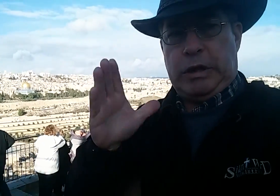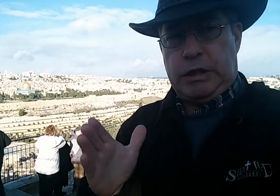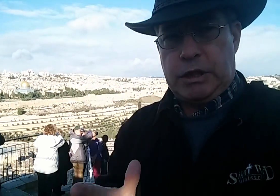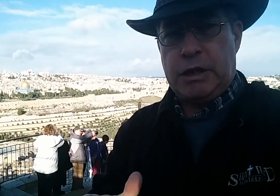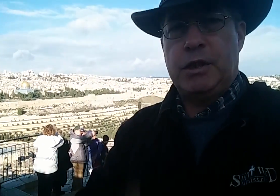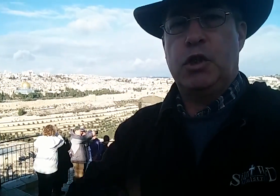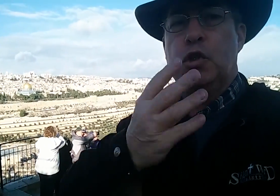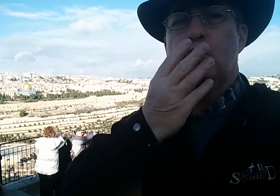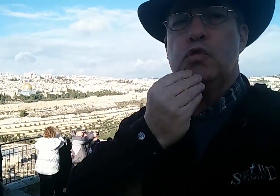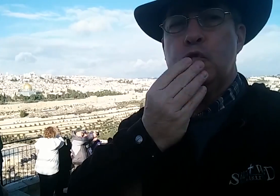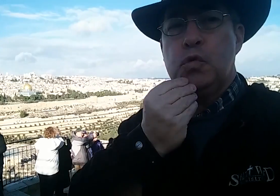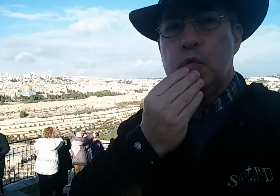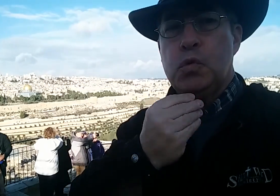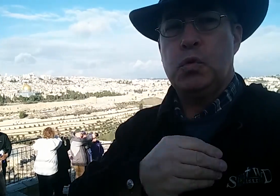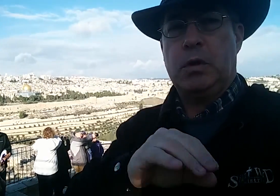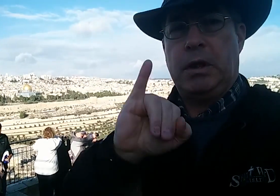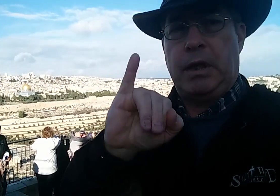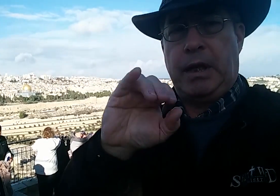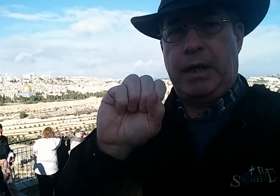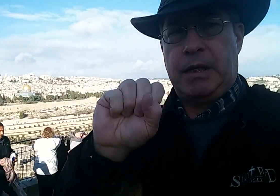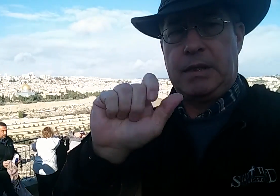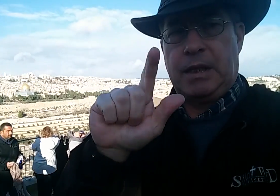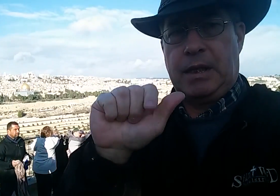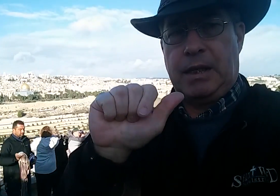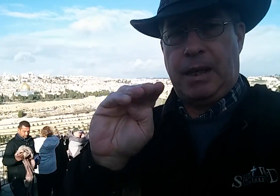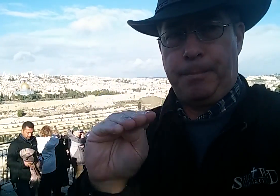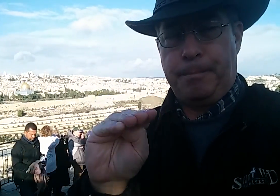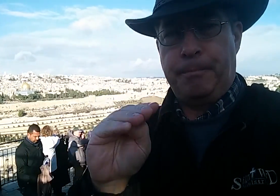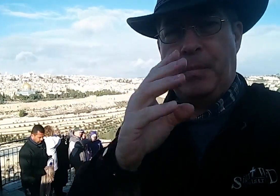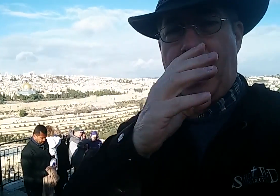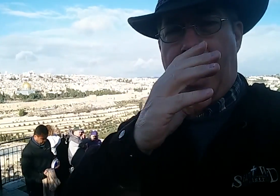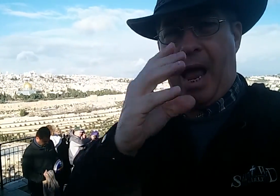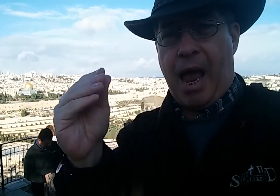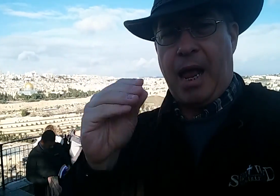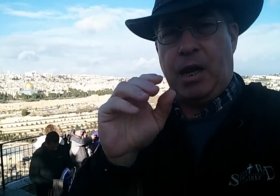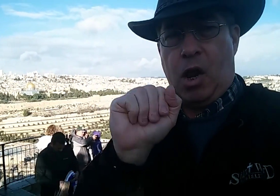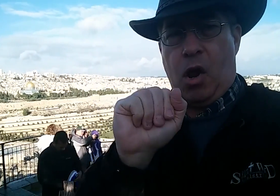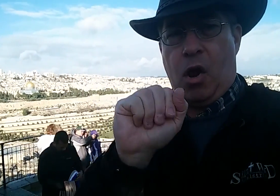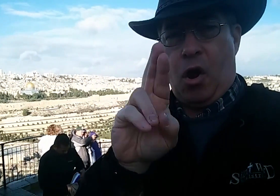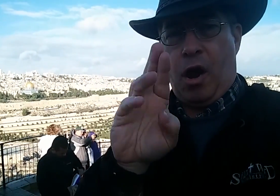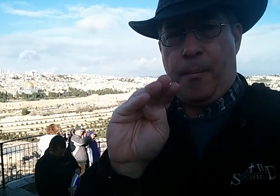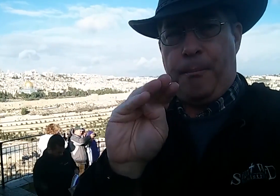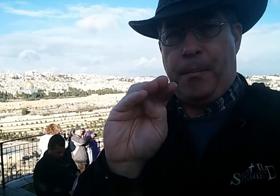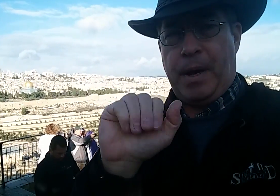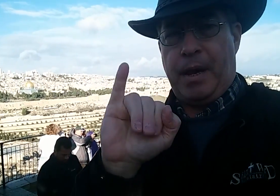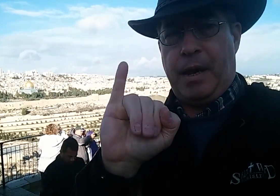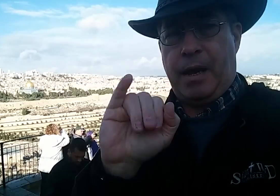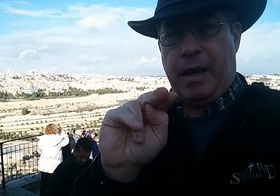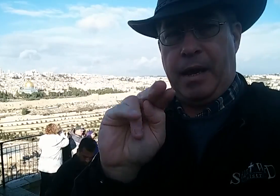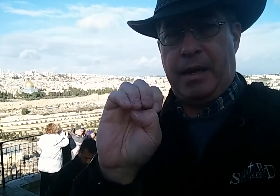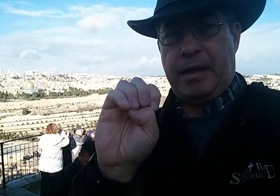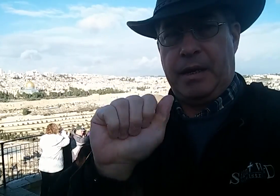religions: Christians, Jews, Islam, and then Armenian as